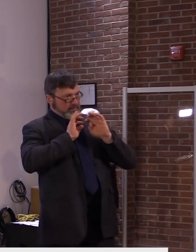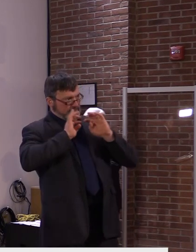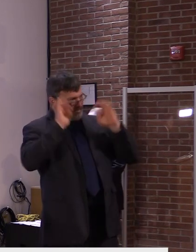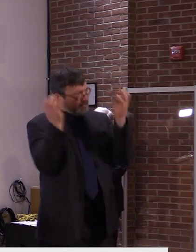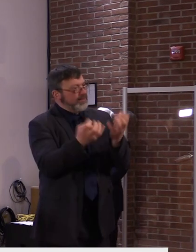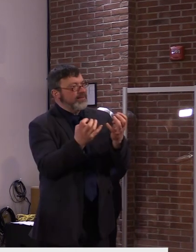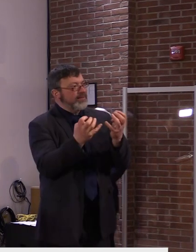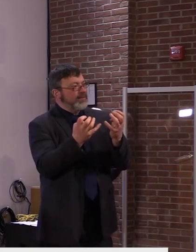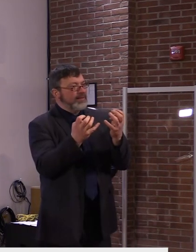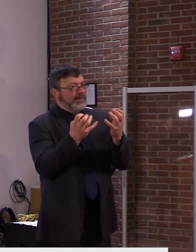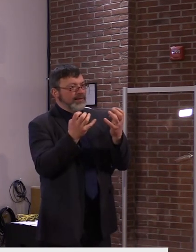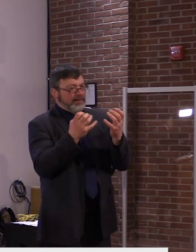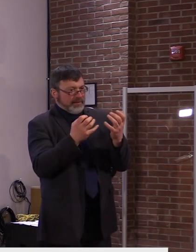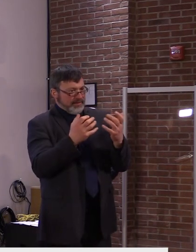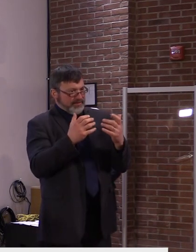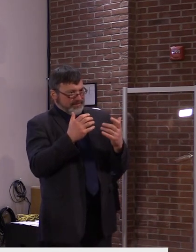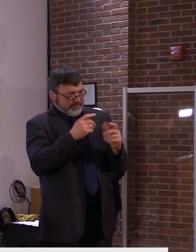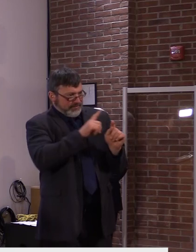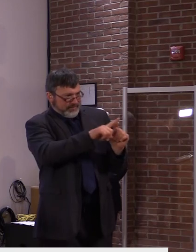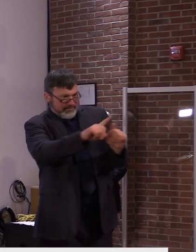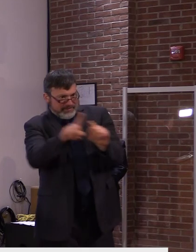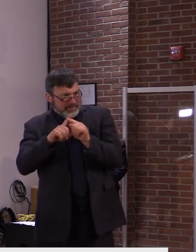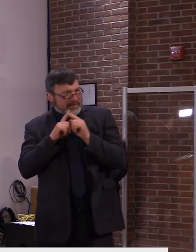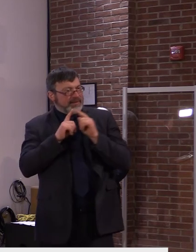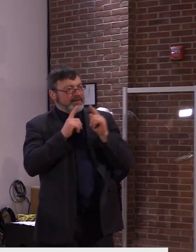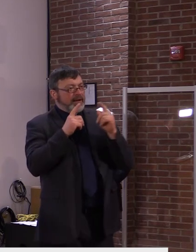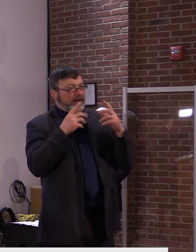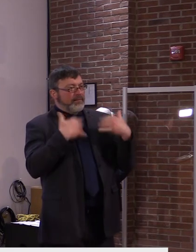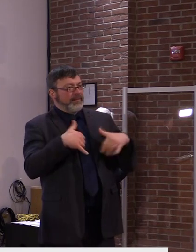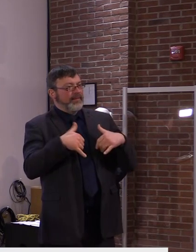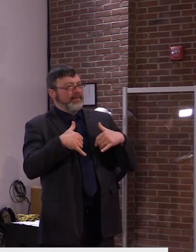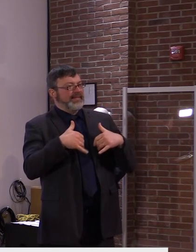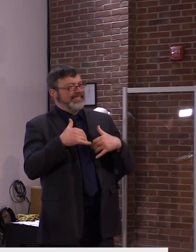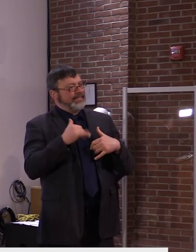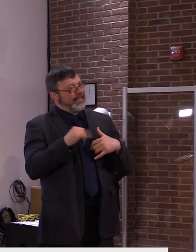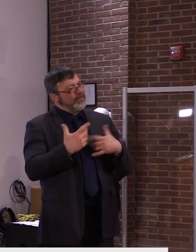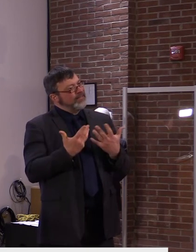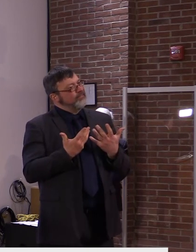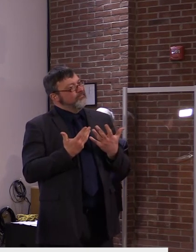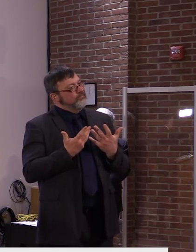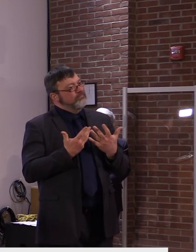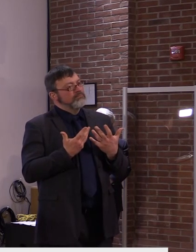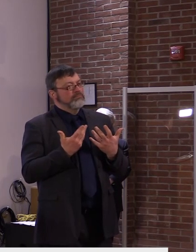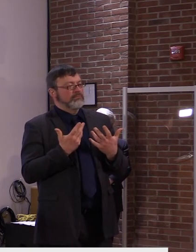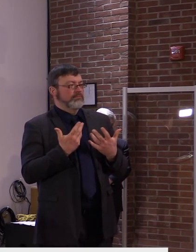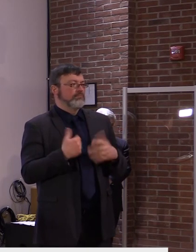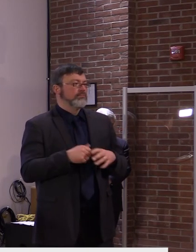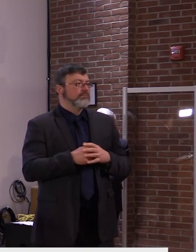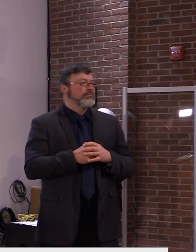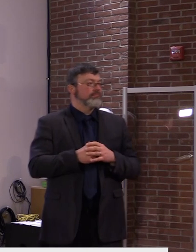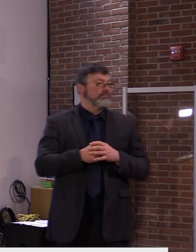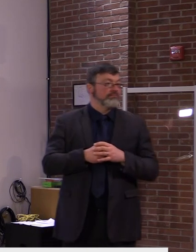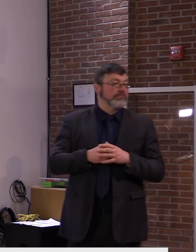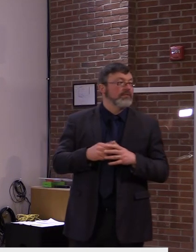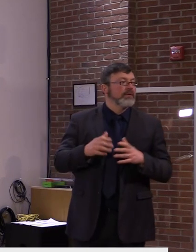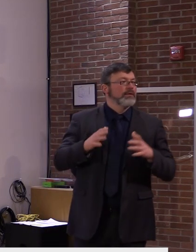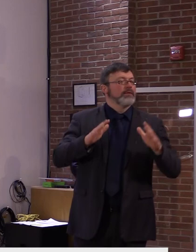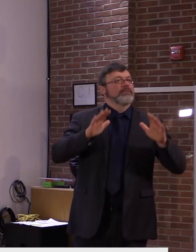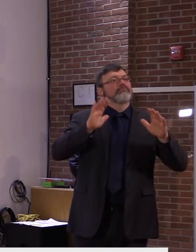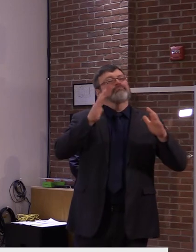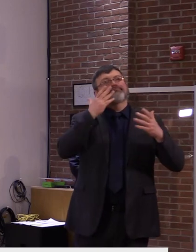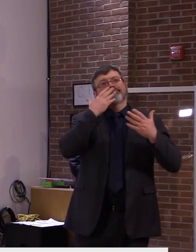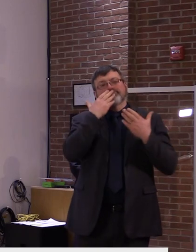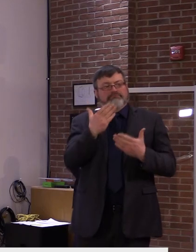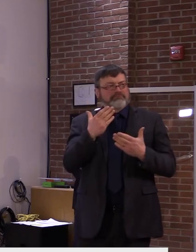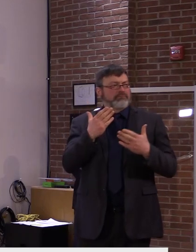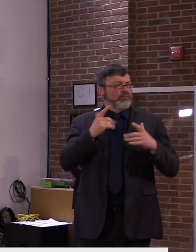and weeks. Okay, great. That's good to hear, because it's a similar vein. A lot of people are hoping that they